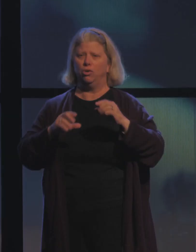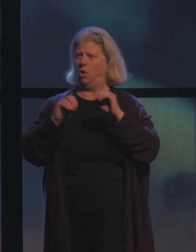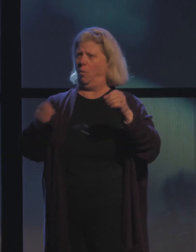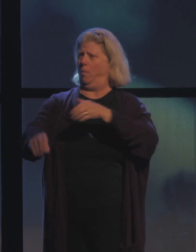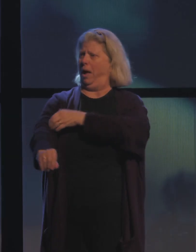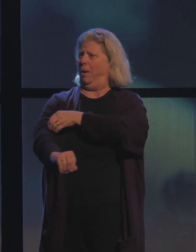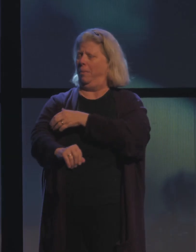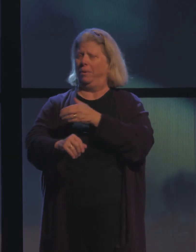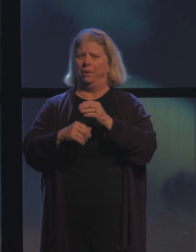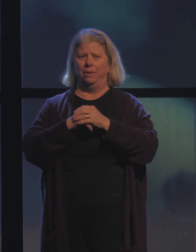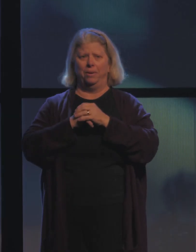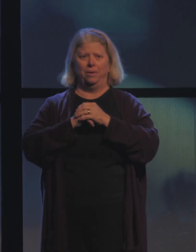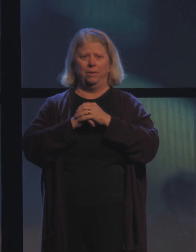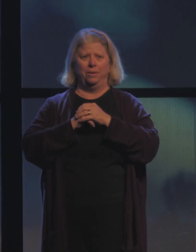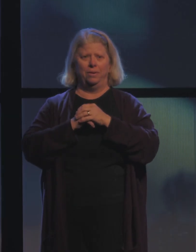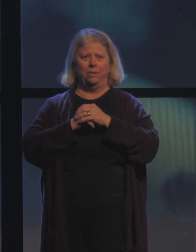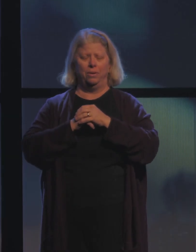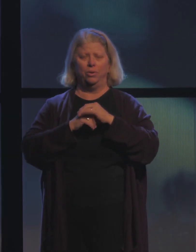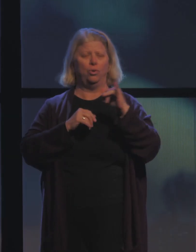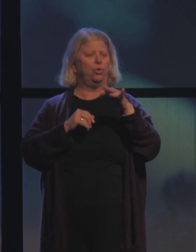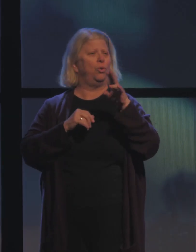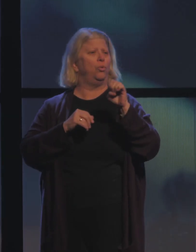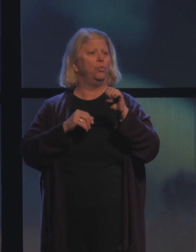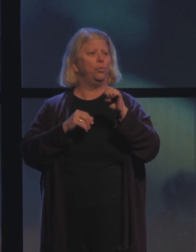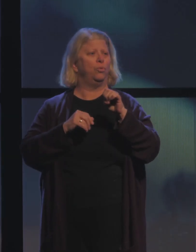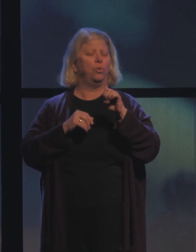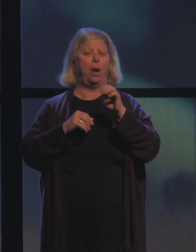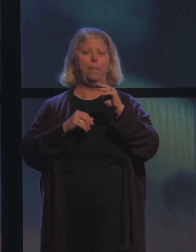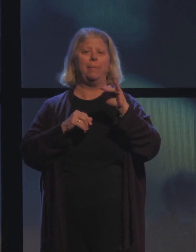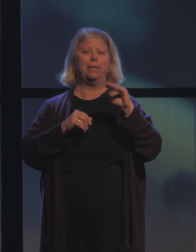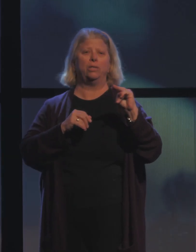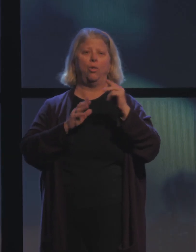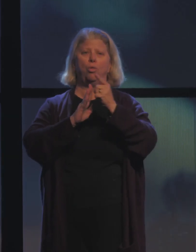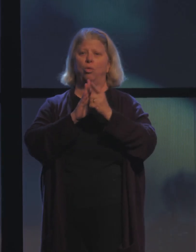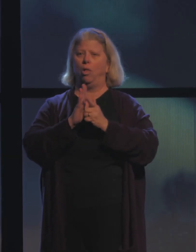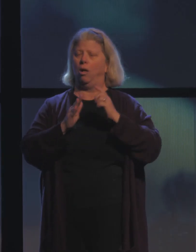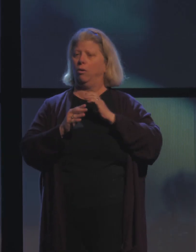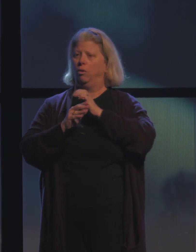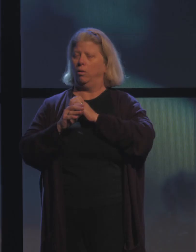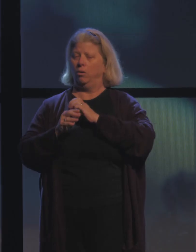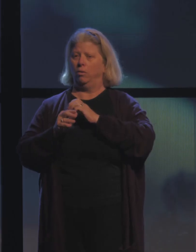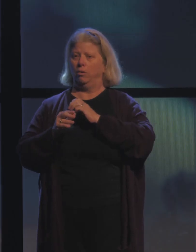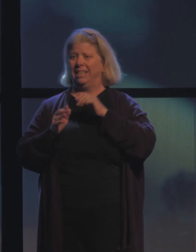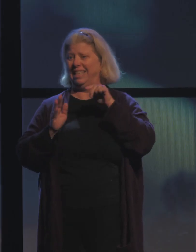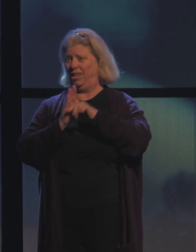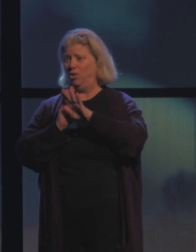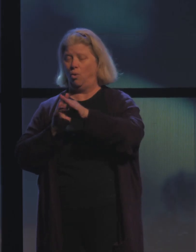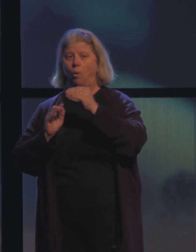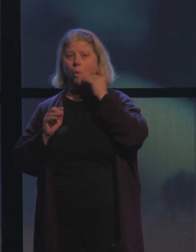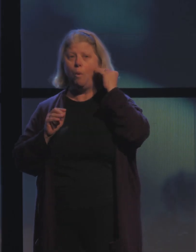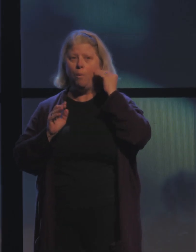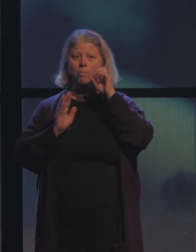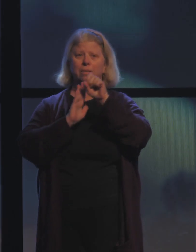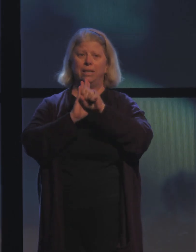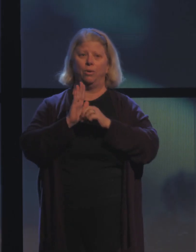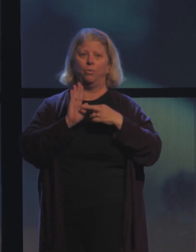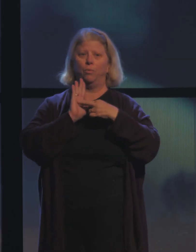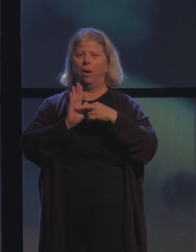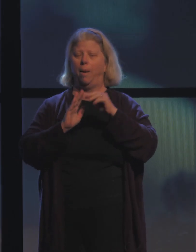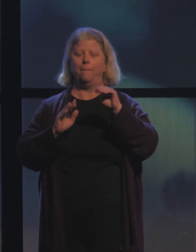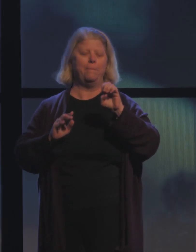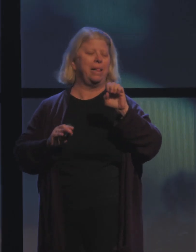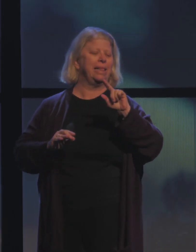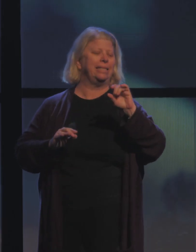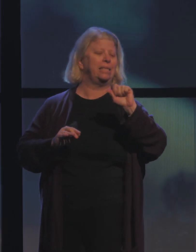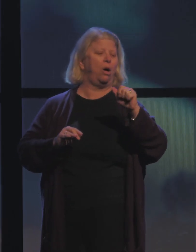over. In June, a Minnesota lawmaker was killed violently in her home. State Representative Melissa